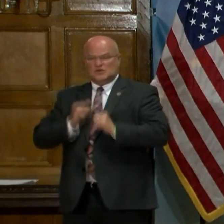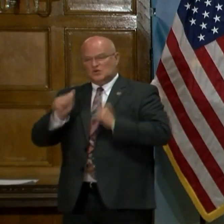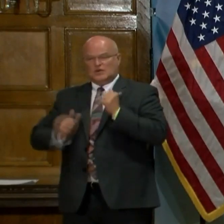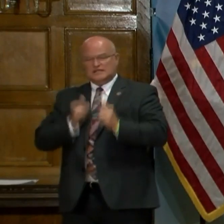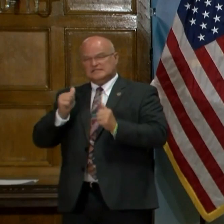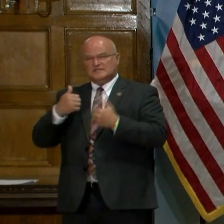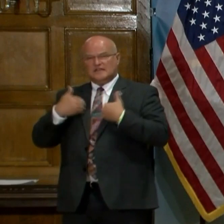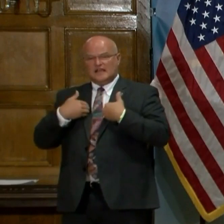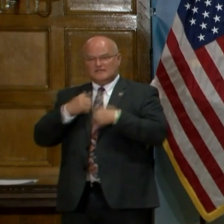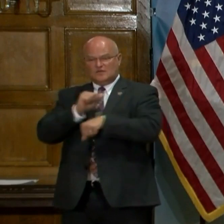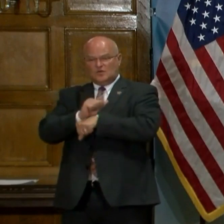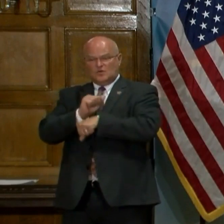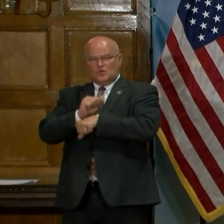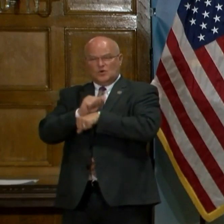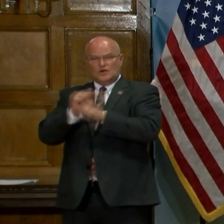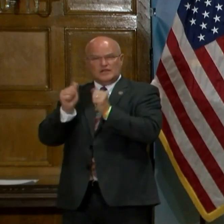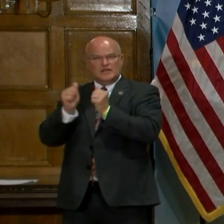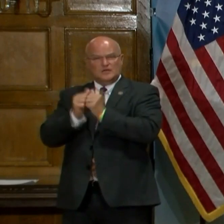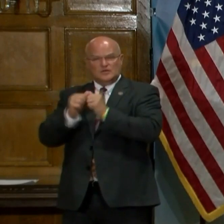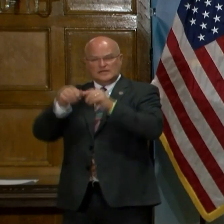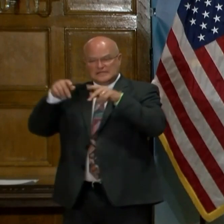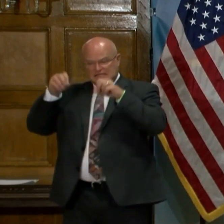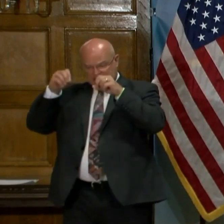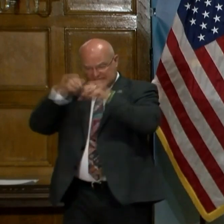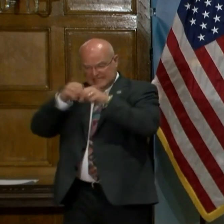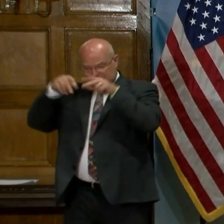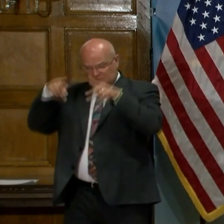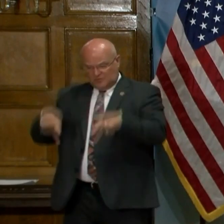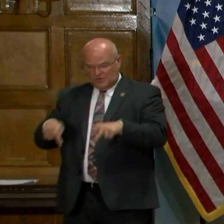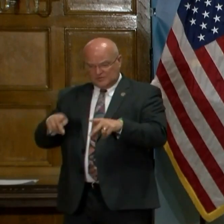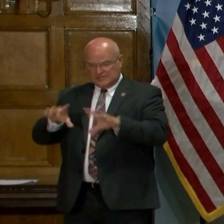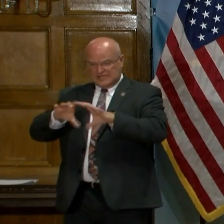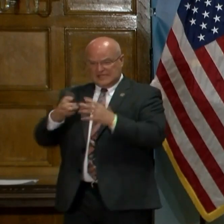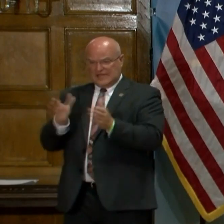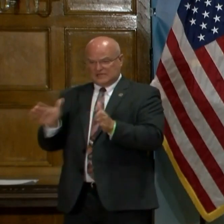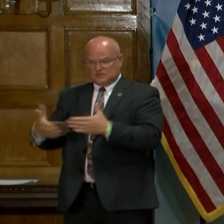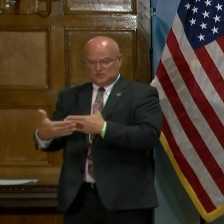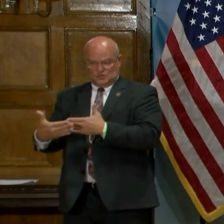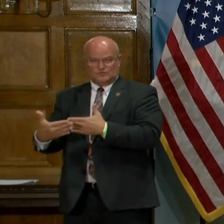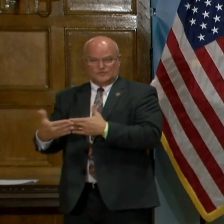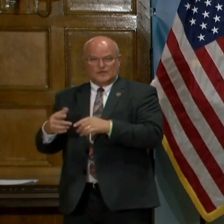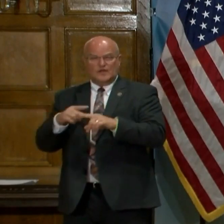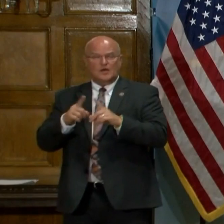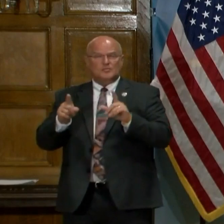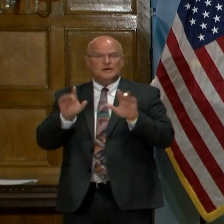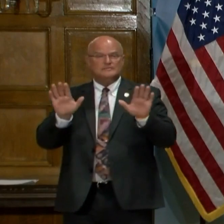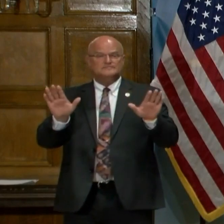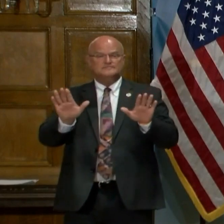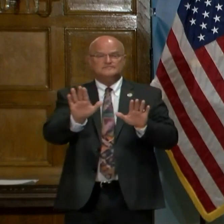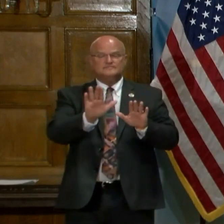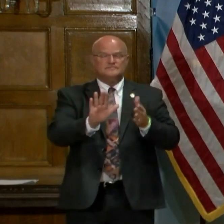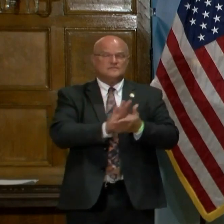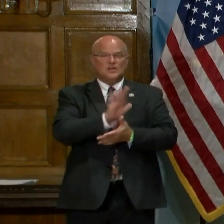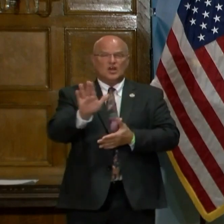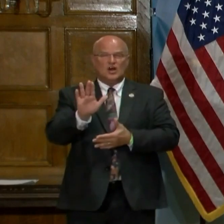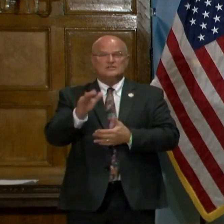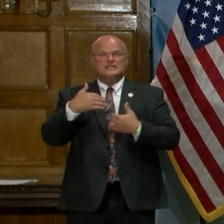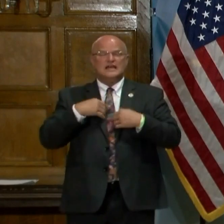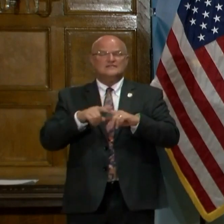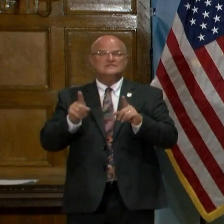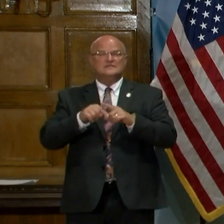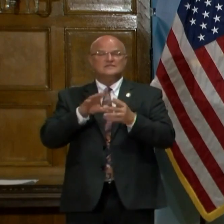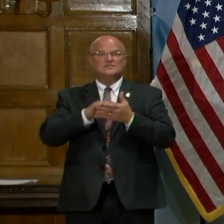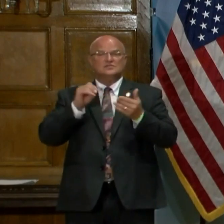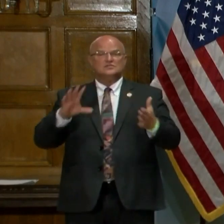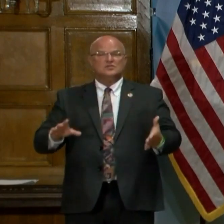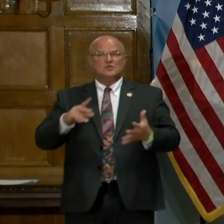aggressive in working towards in-person educational settings. But each of the colleges and universities have different